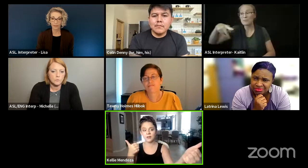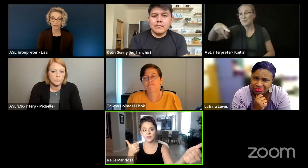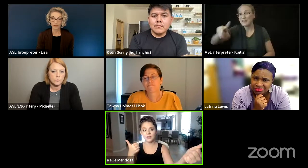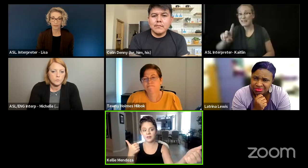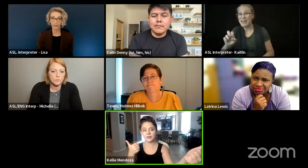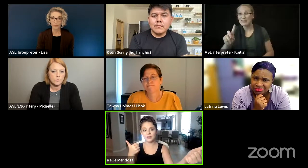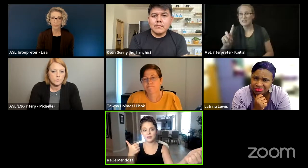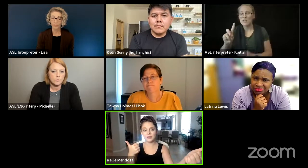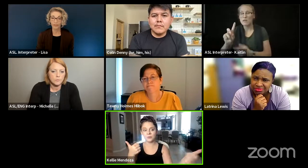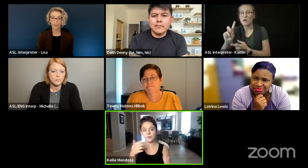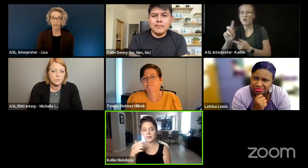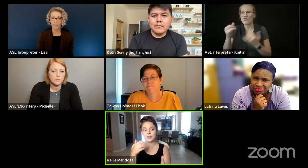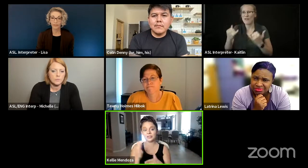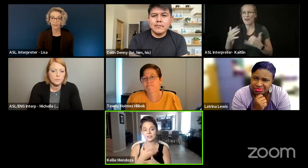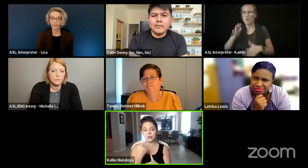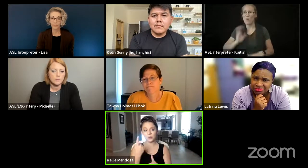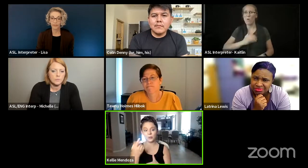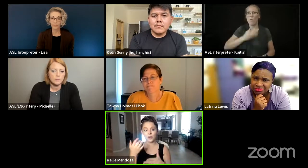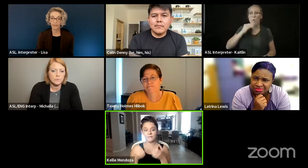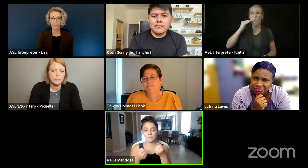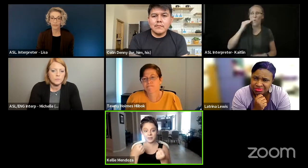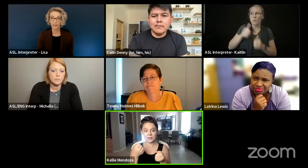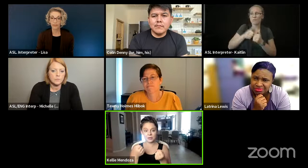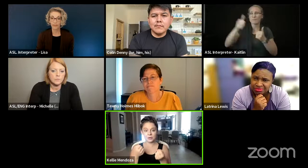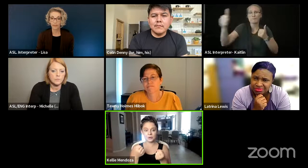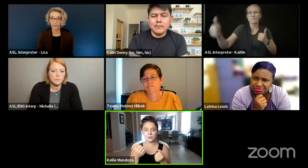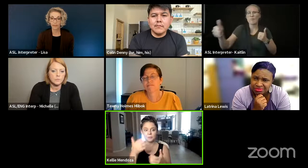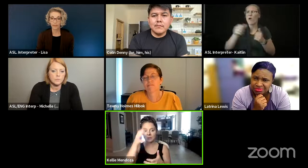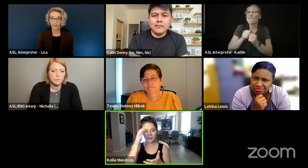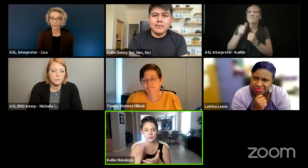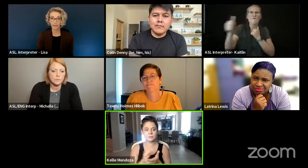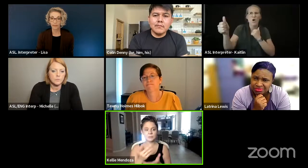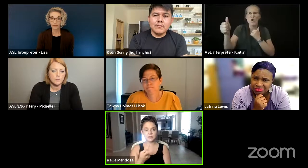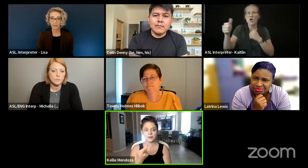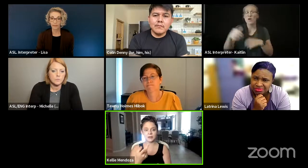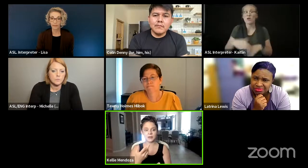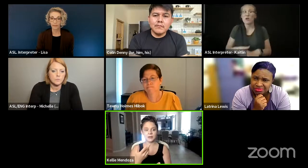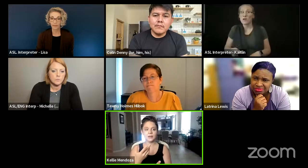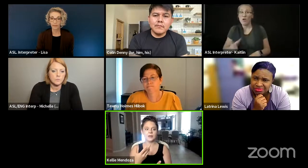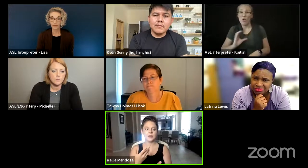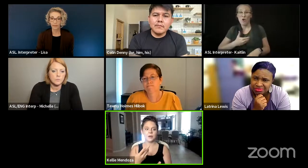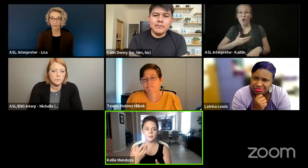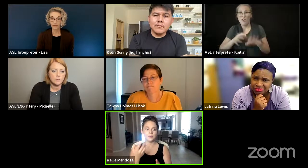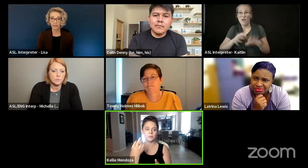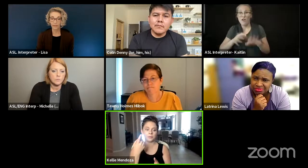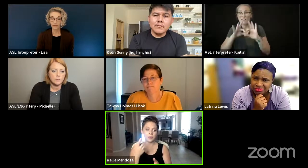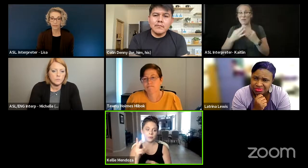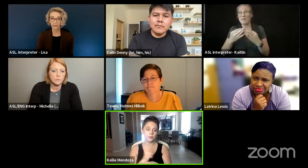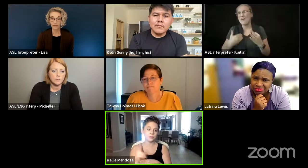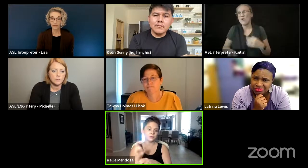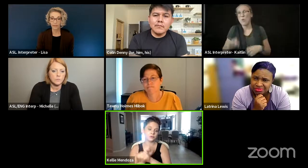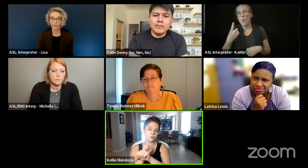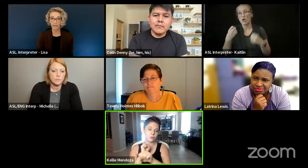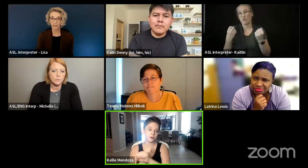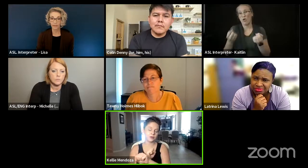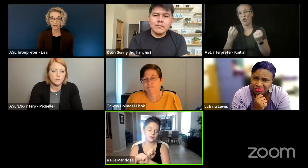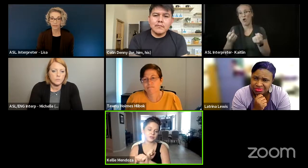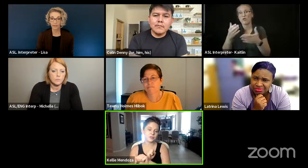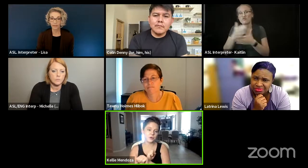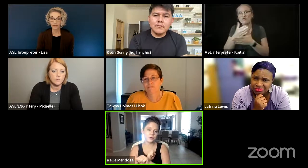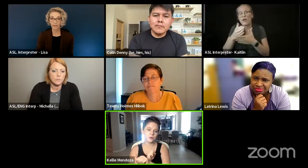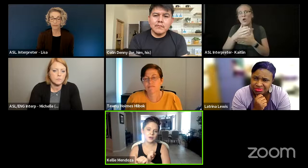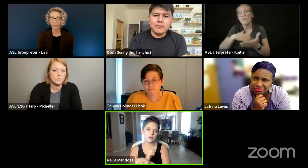far. And we share one vehicle, my husband and I, that we use for